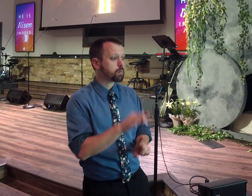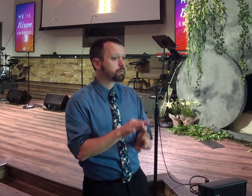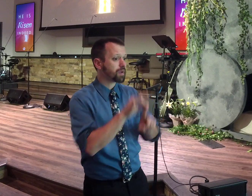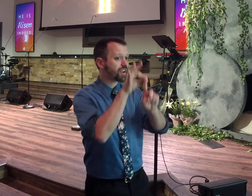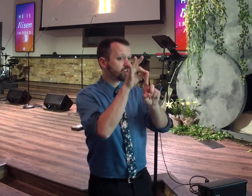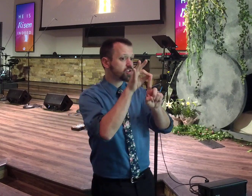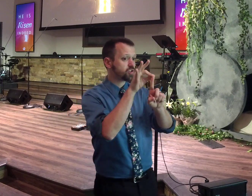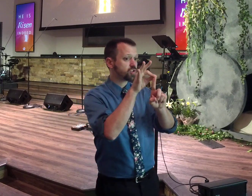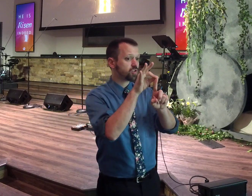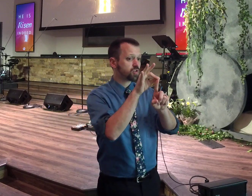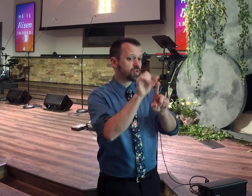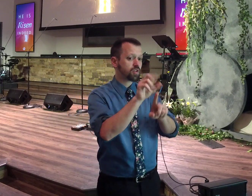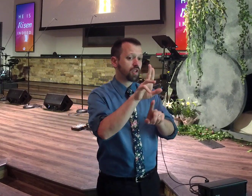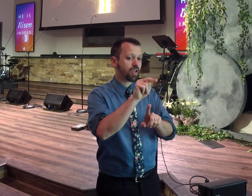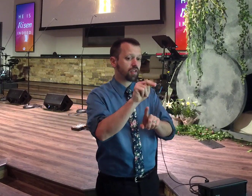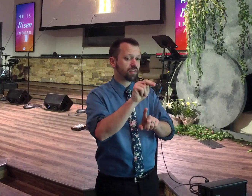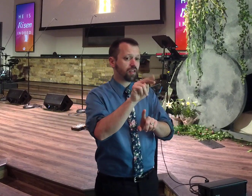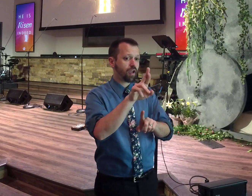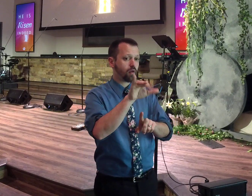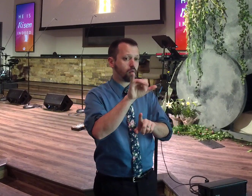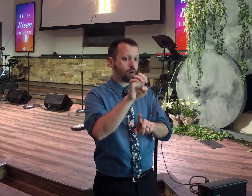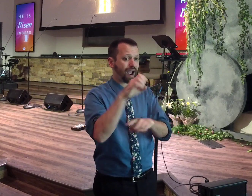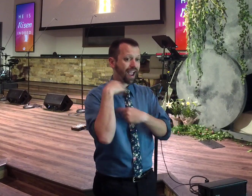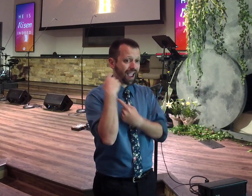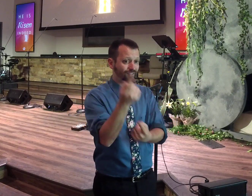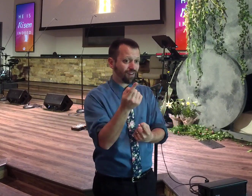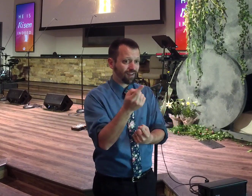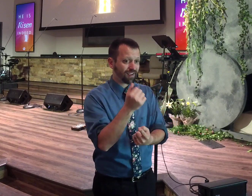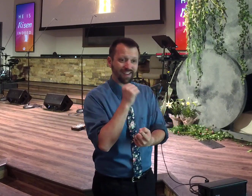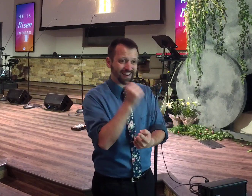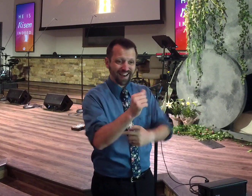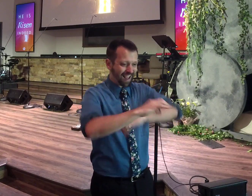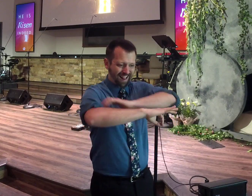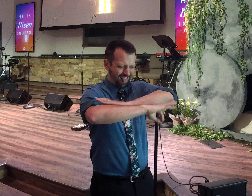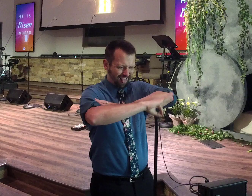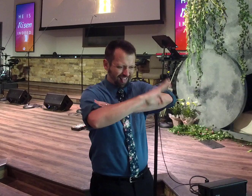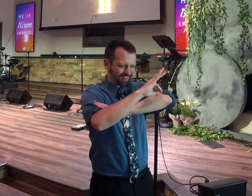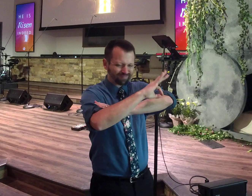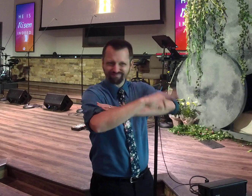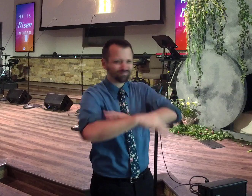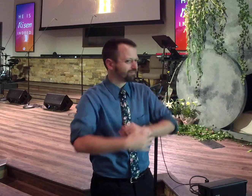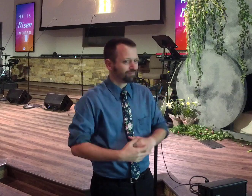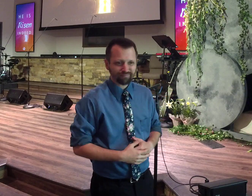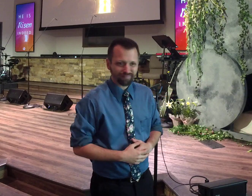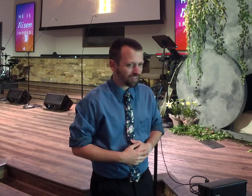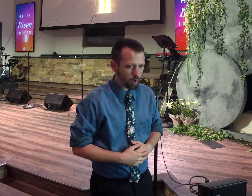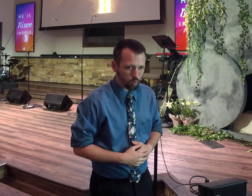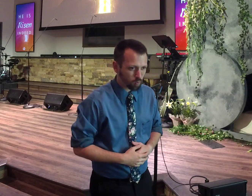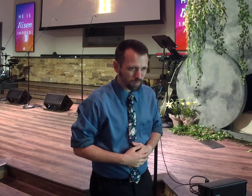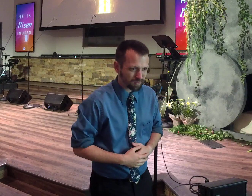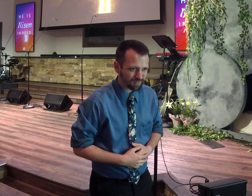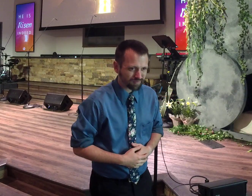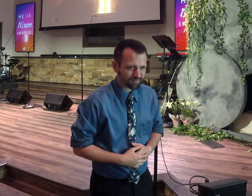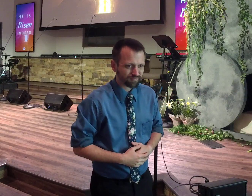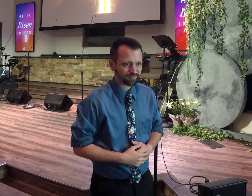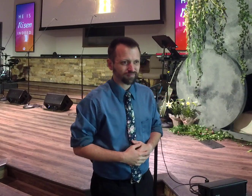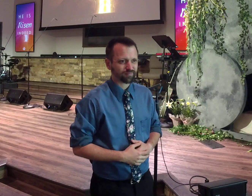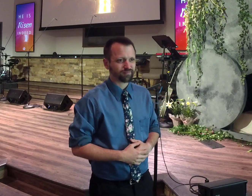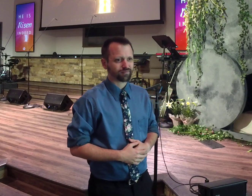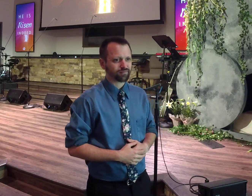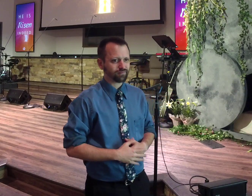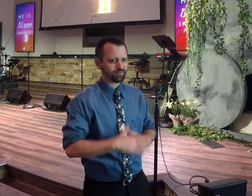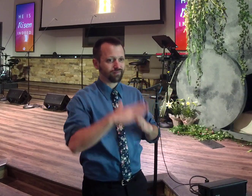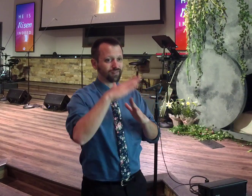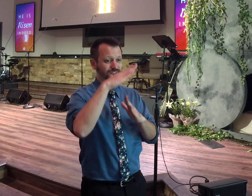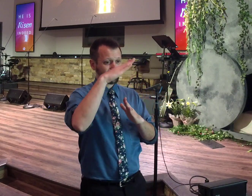ever is not the one that you see rising from the ground, so to speak, above the water.